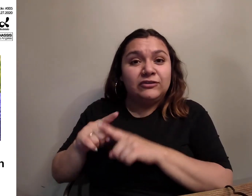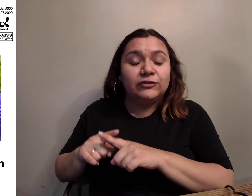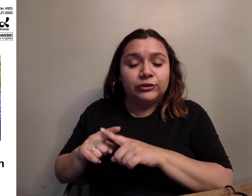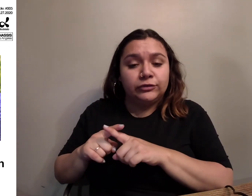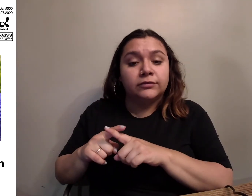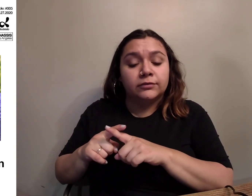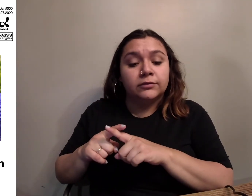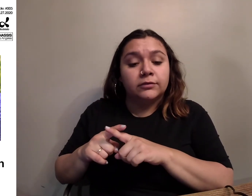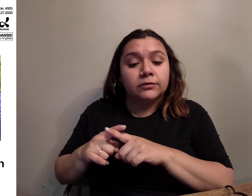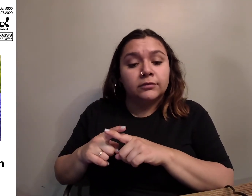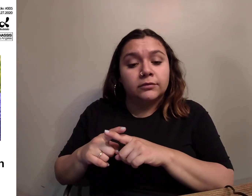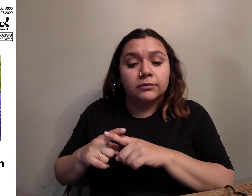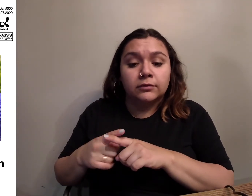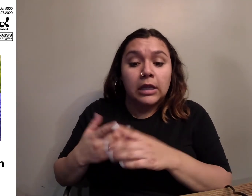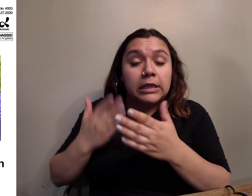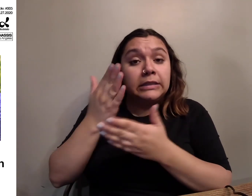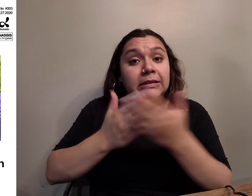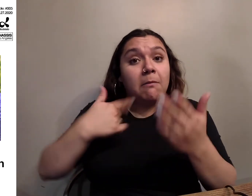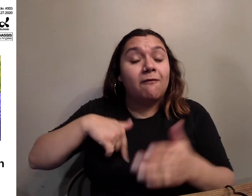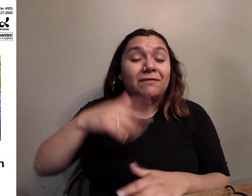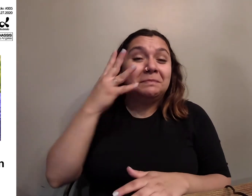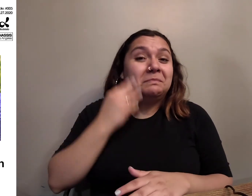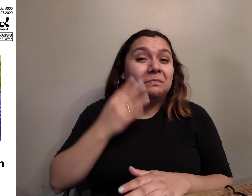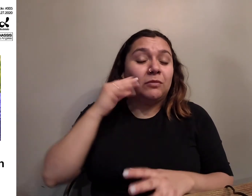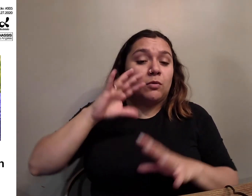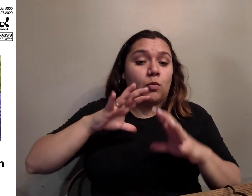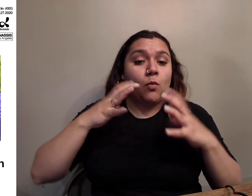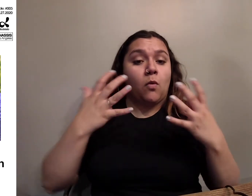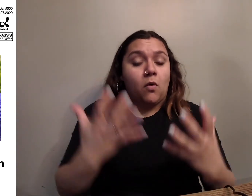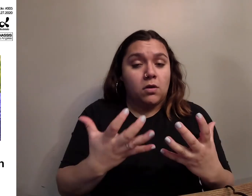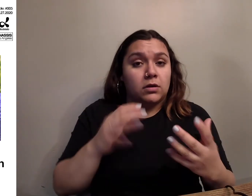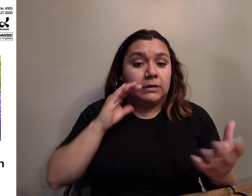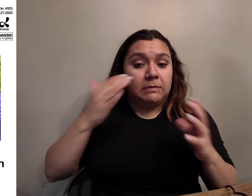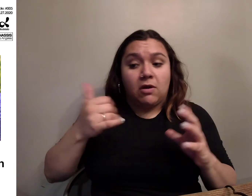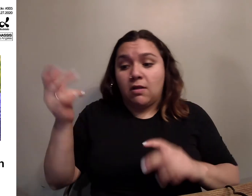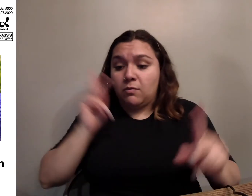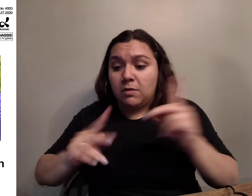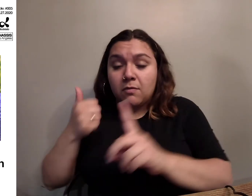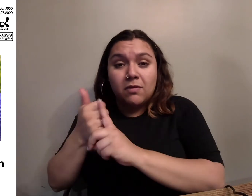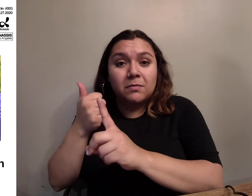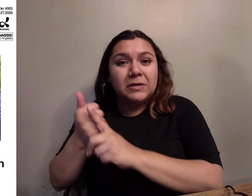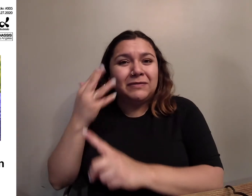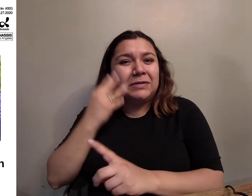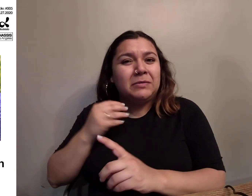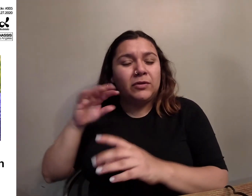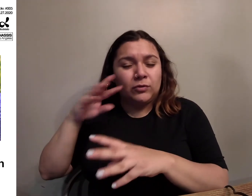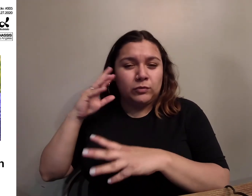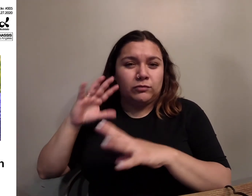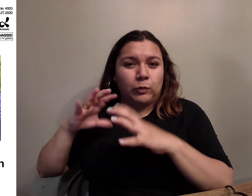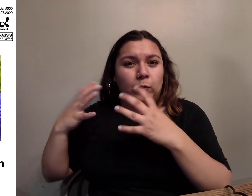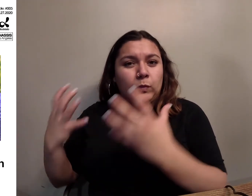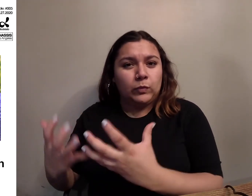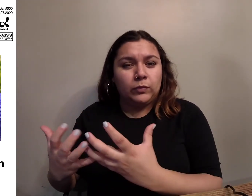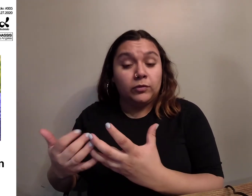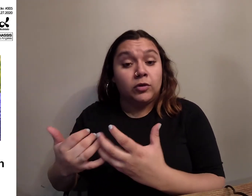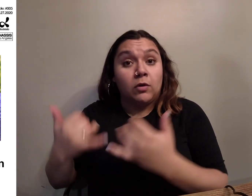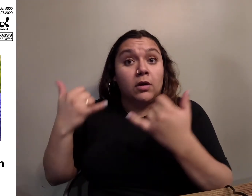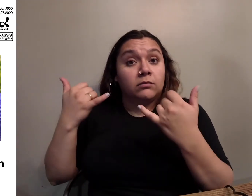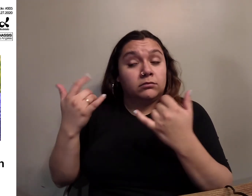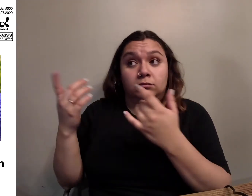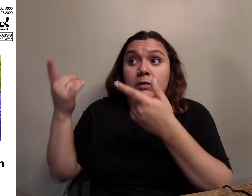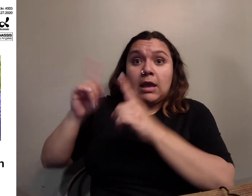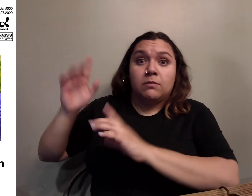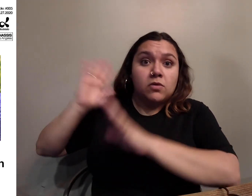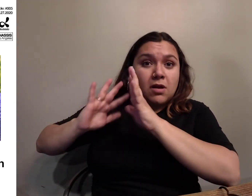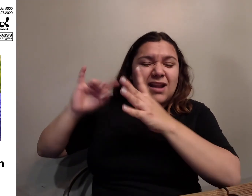between the way some of us experience the world versus how others experience the world. And from then on, I decided to